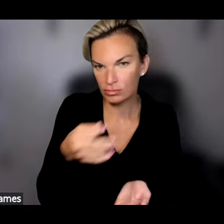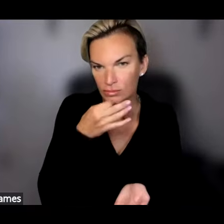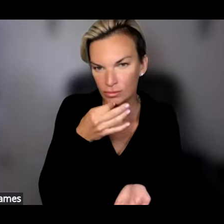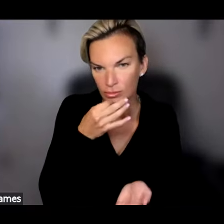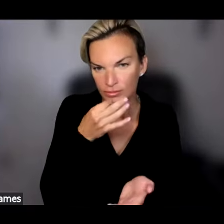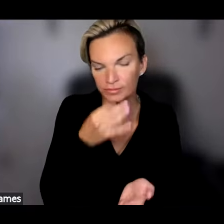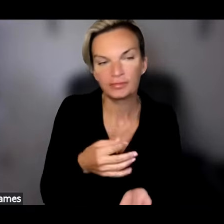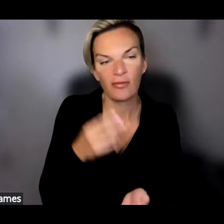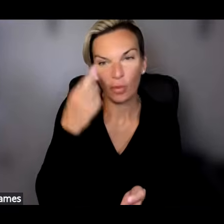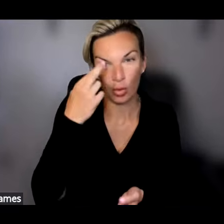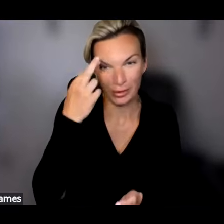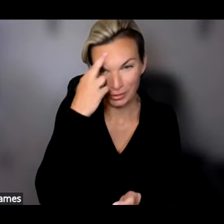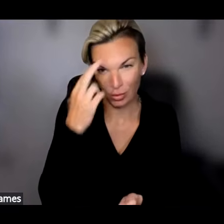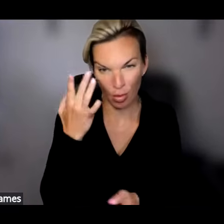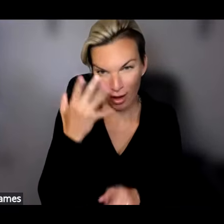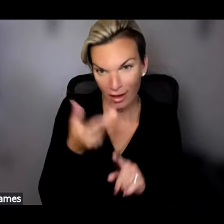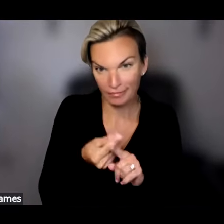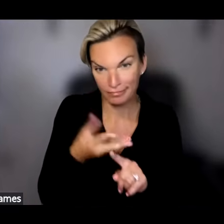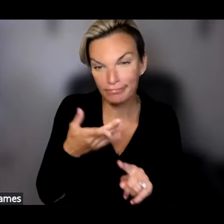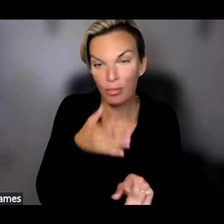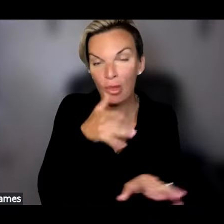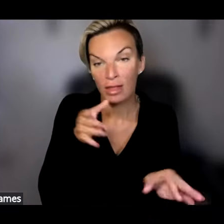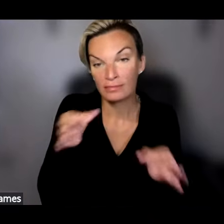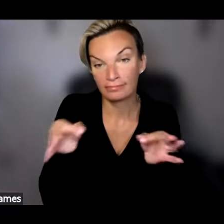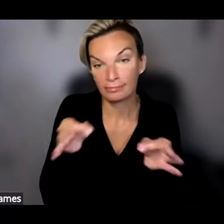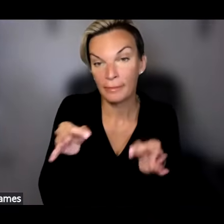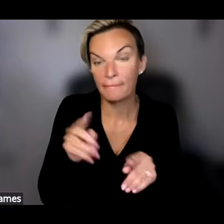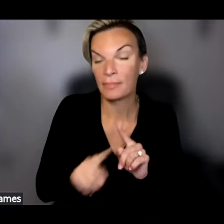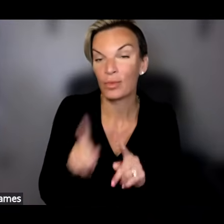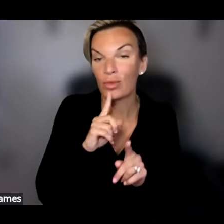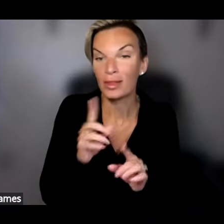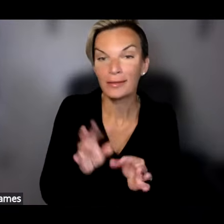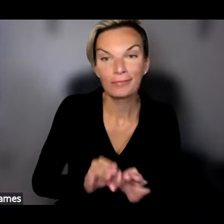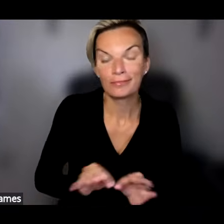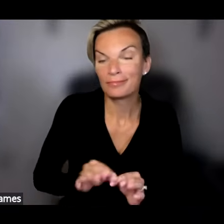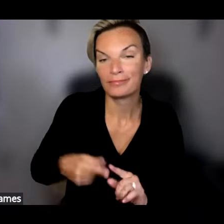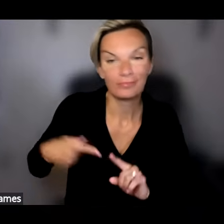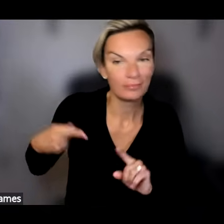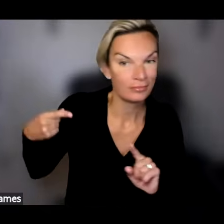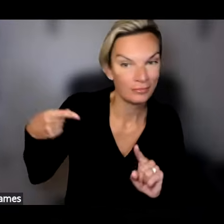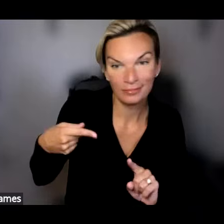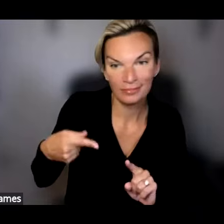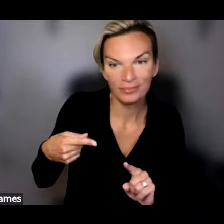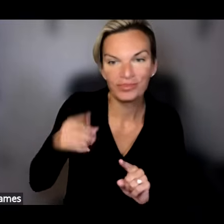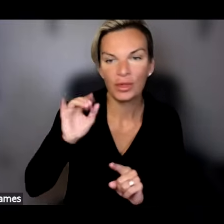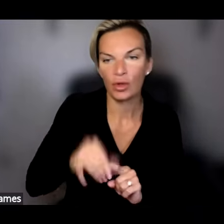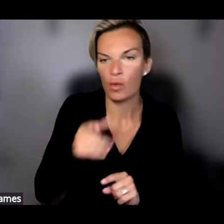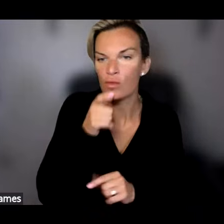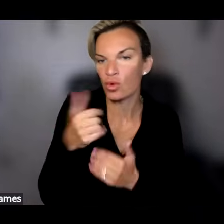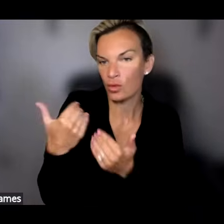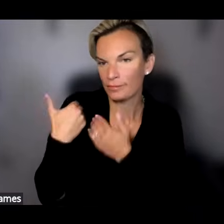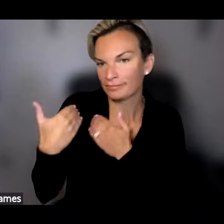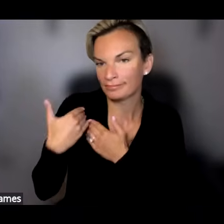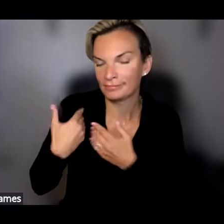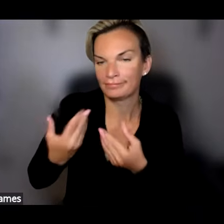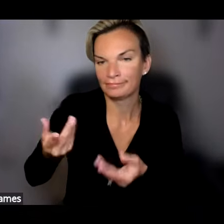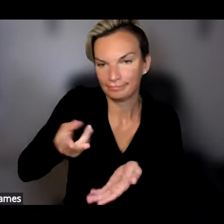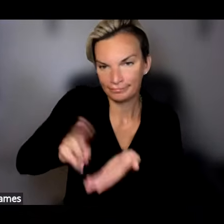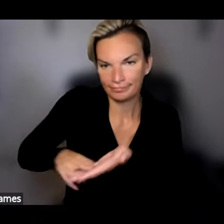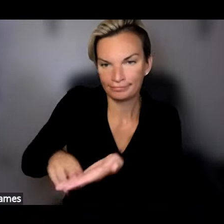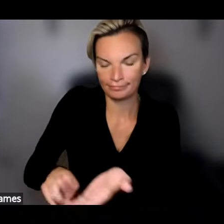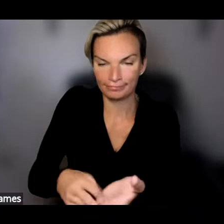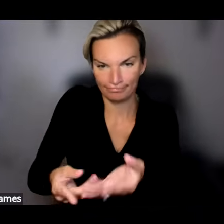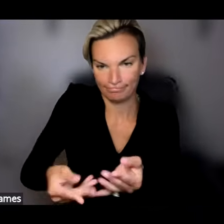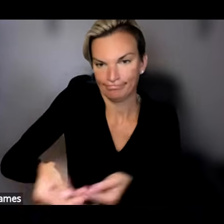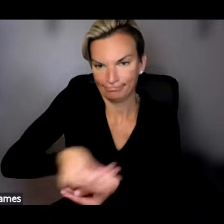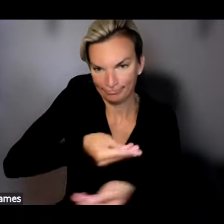various reasons. But the primary issue that we were looking at here was circulator issues. So there's one circulator that was